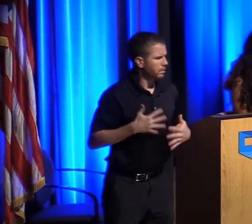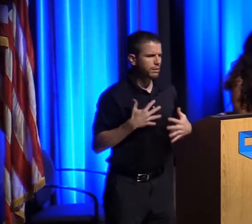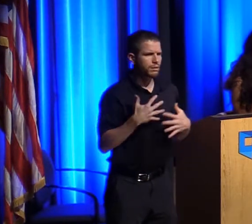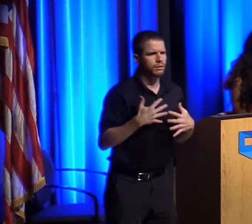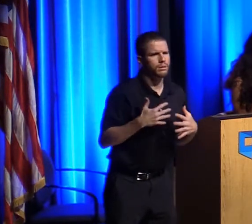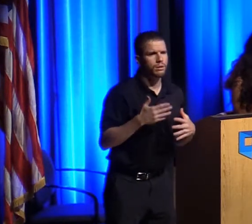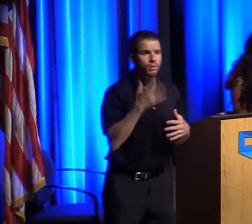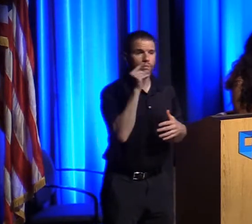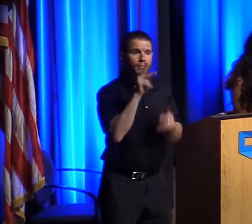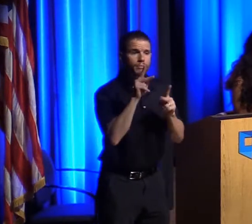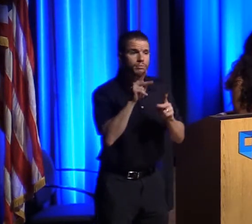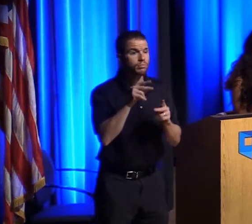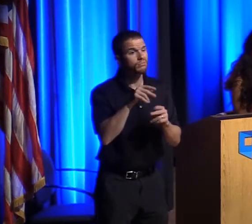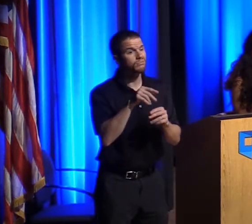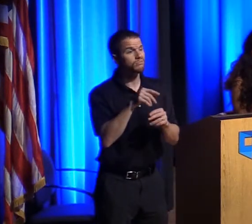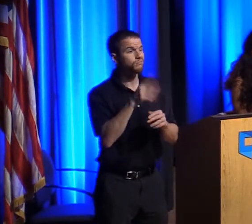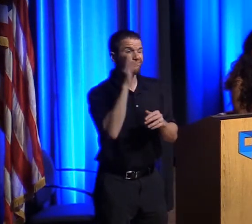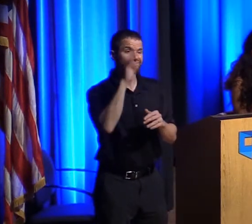rapists and murderers,